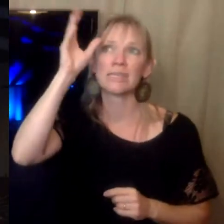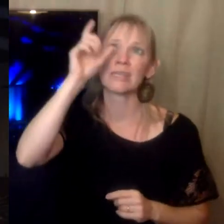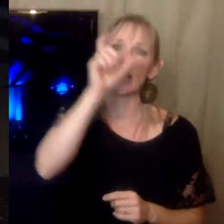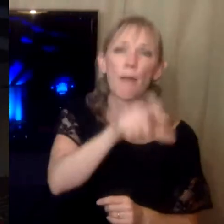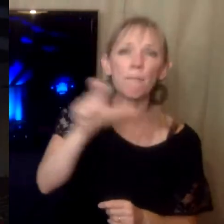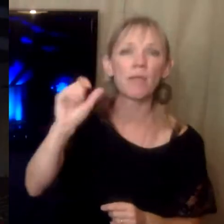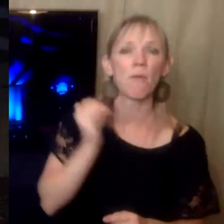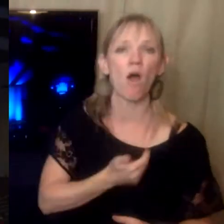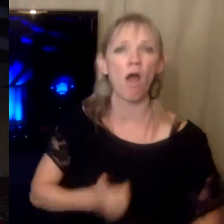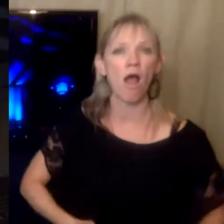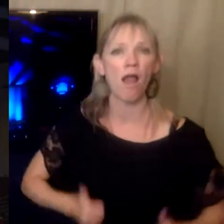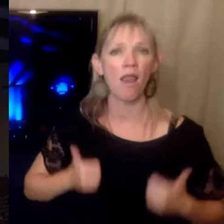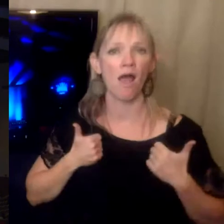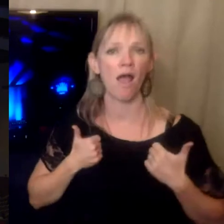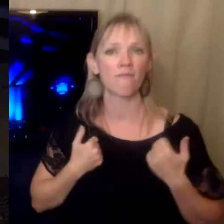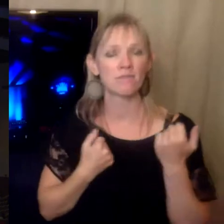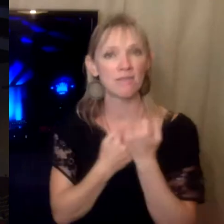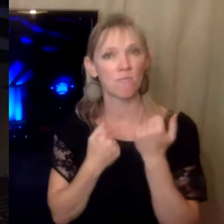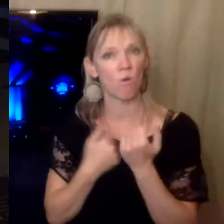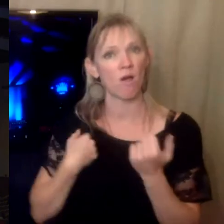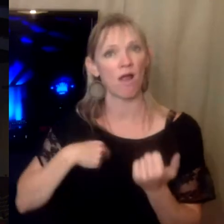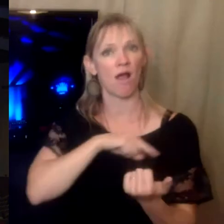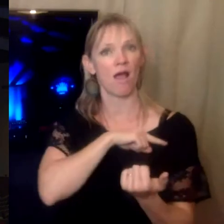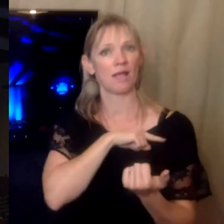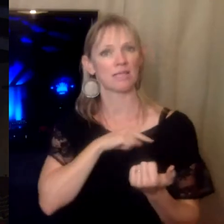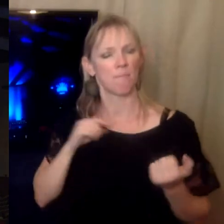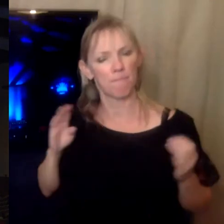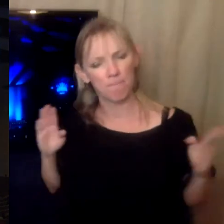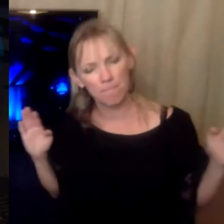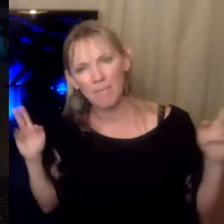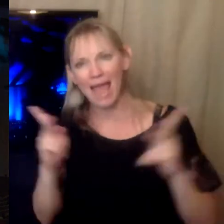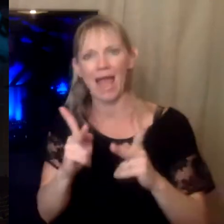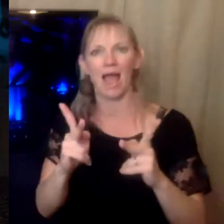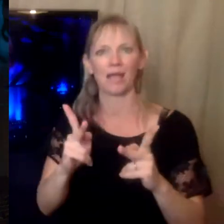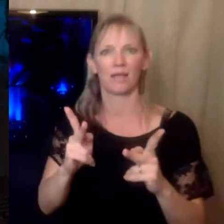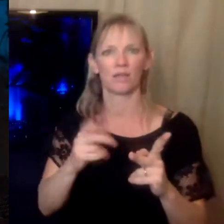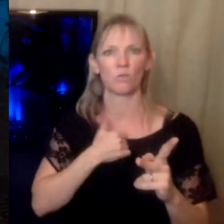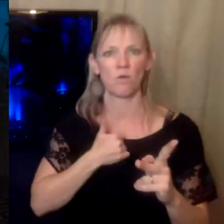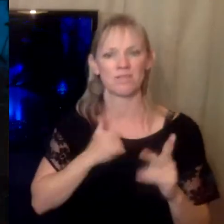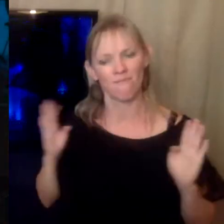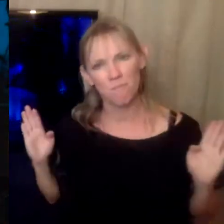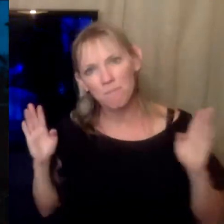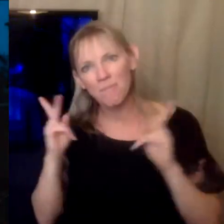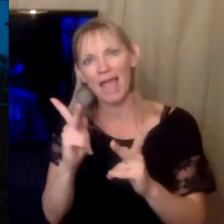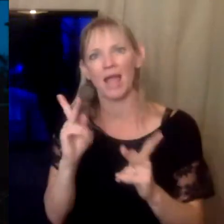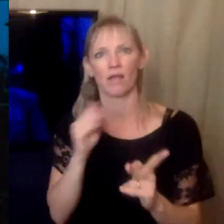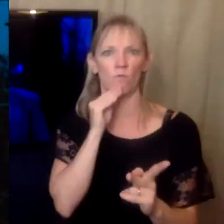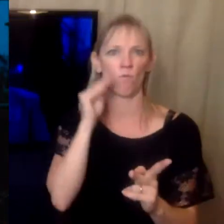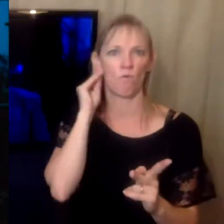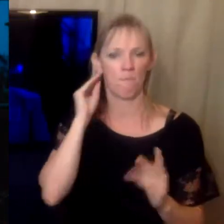that helped us get back to ourselves, back home to God, back home to our truth.